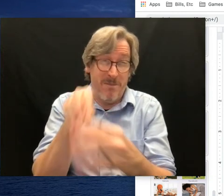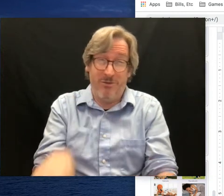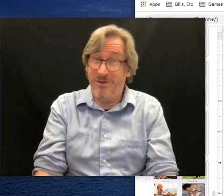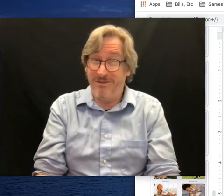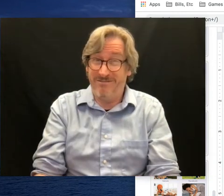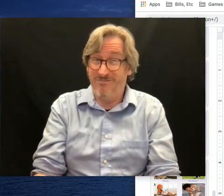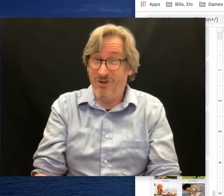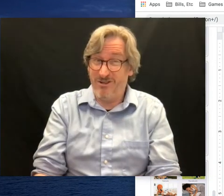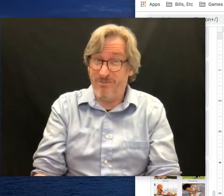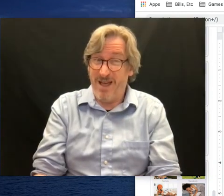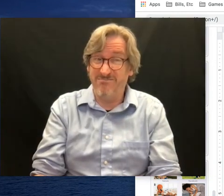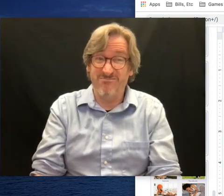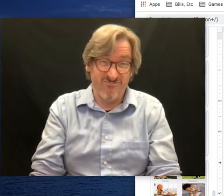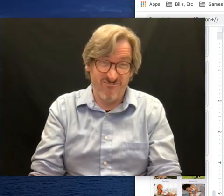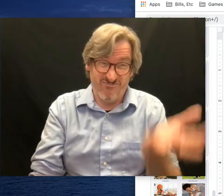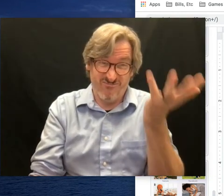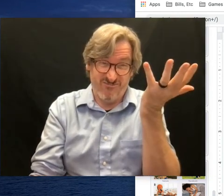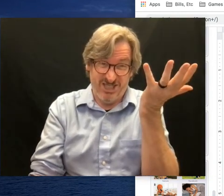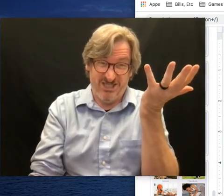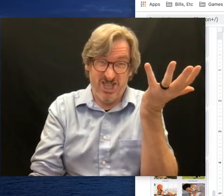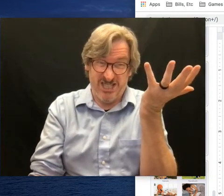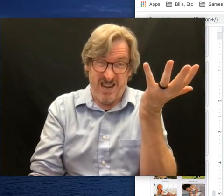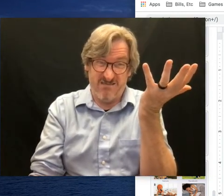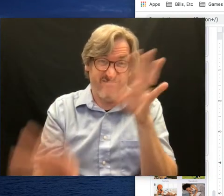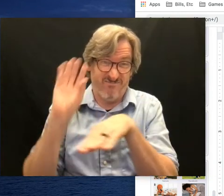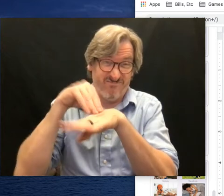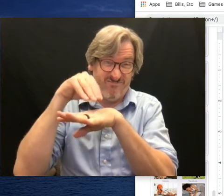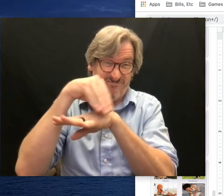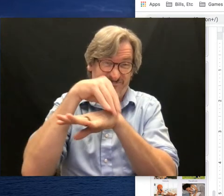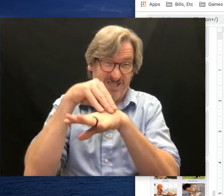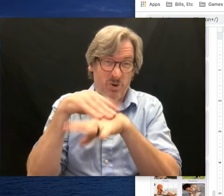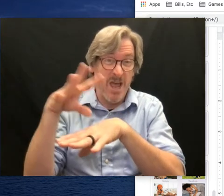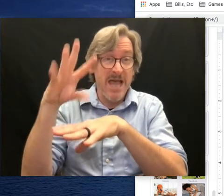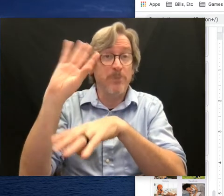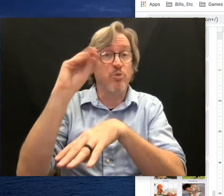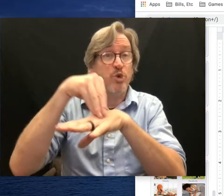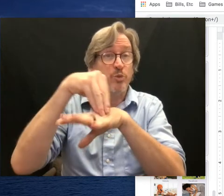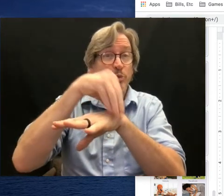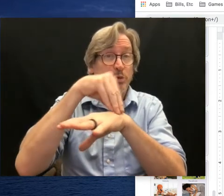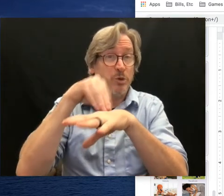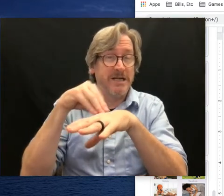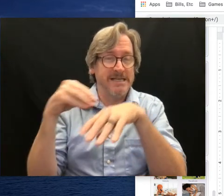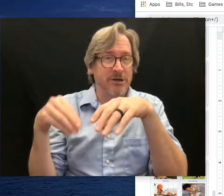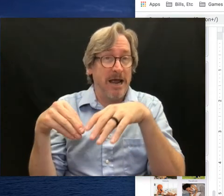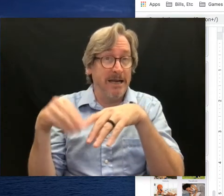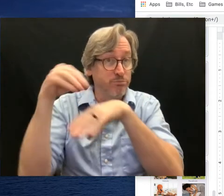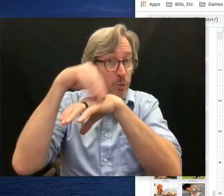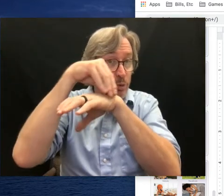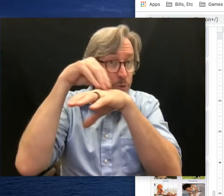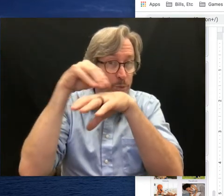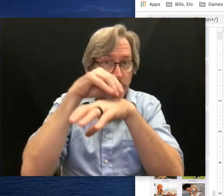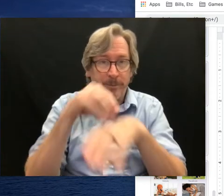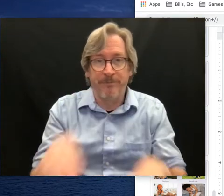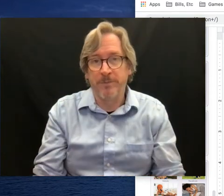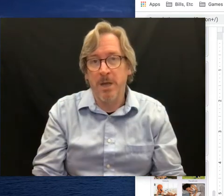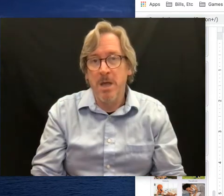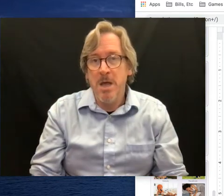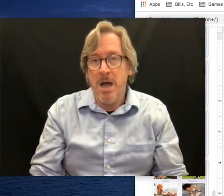mouth to mouth with your pet. Just saying. So kiss their head,